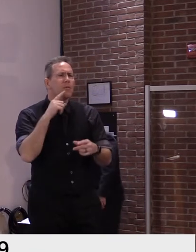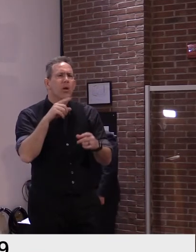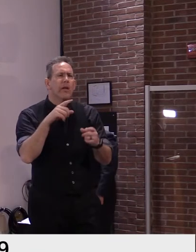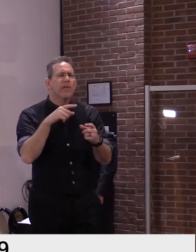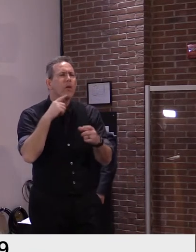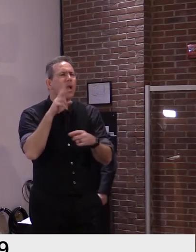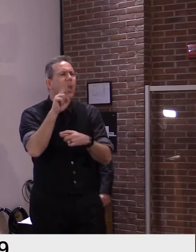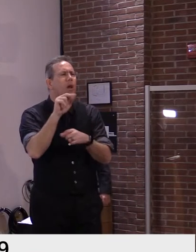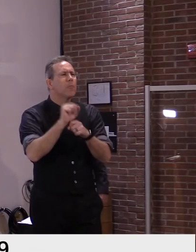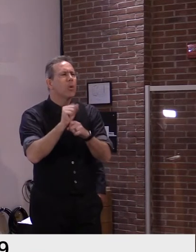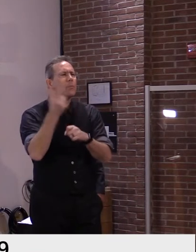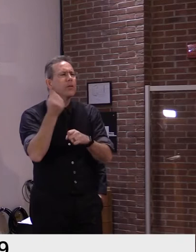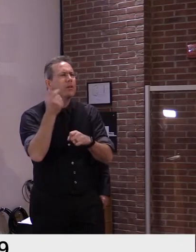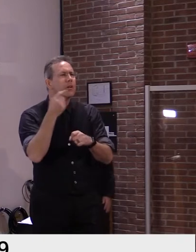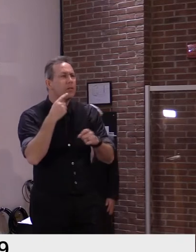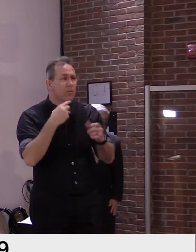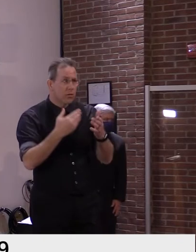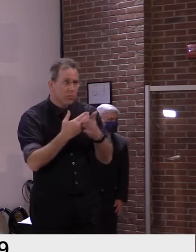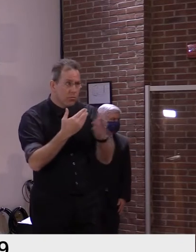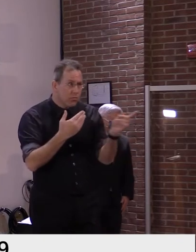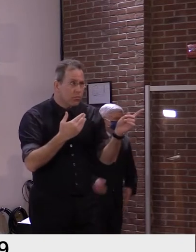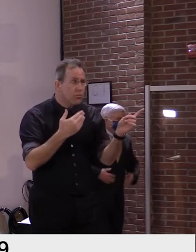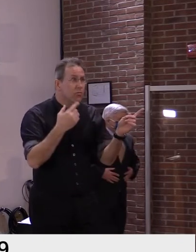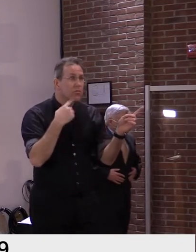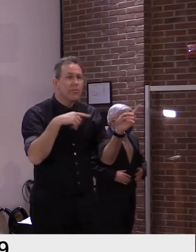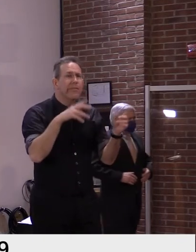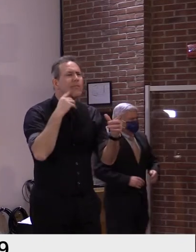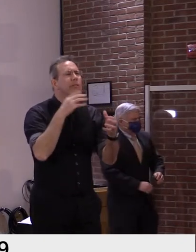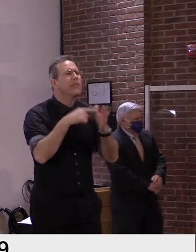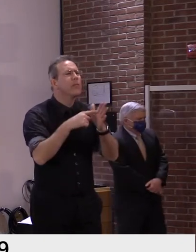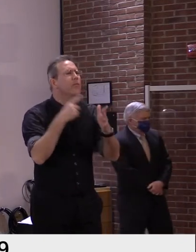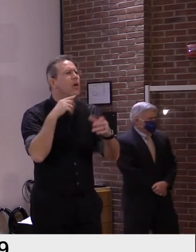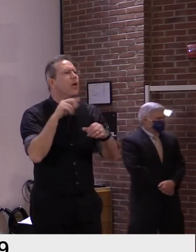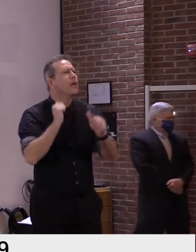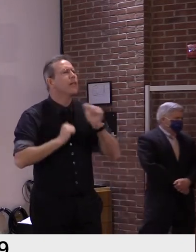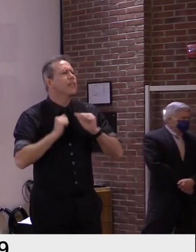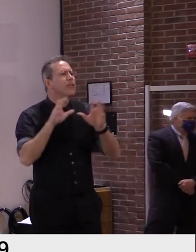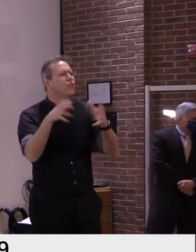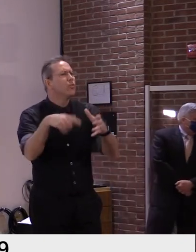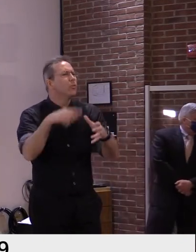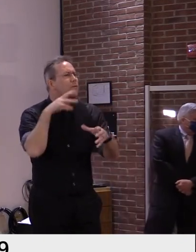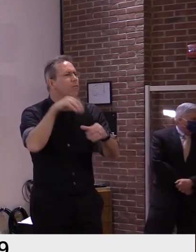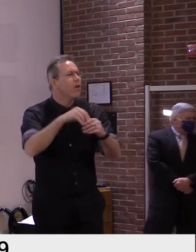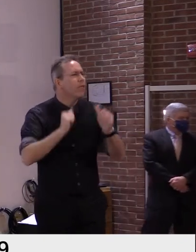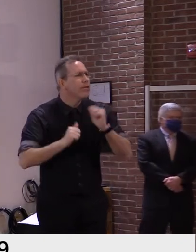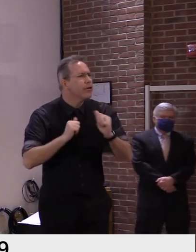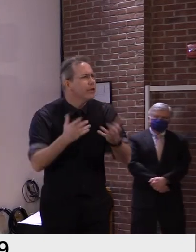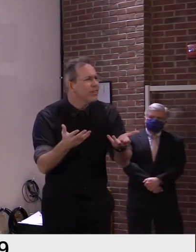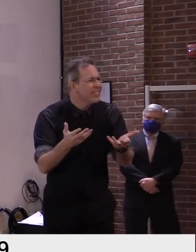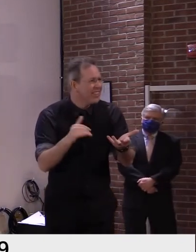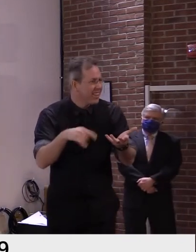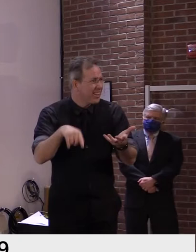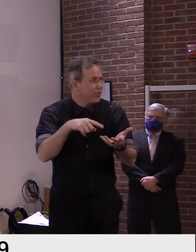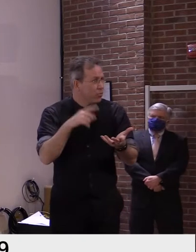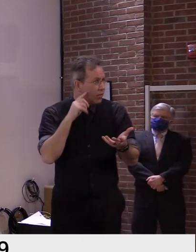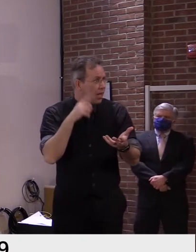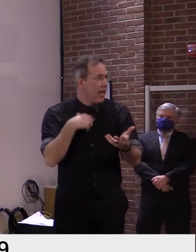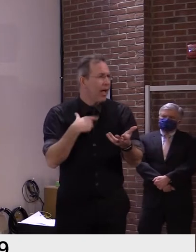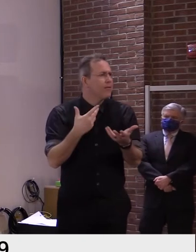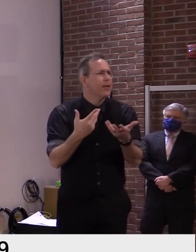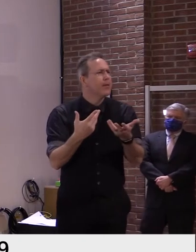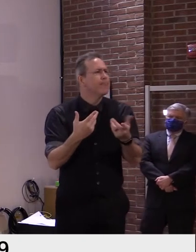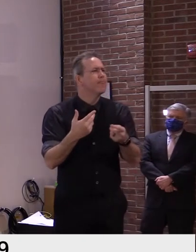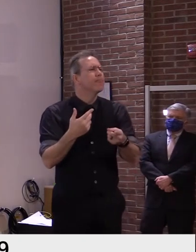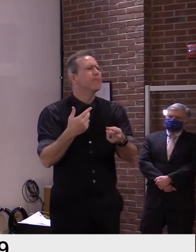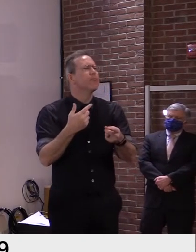I'm thinking of a local theater group that has a mortgage and has a building but has no employees. Just a nonprofit. Just as a